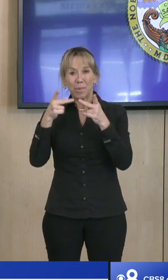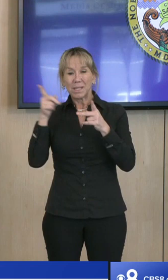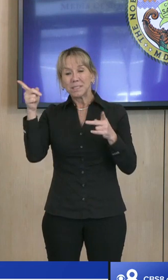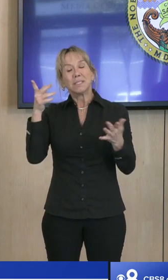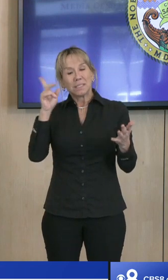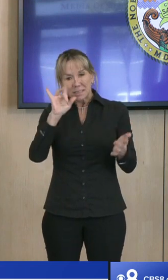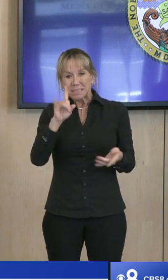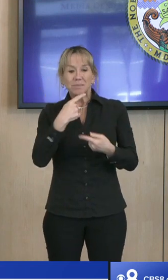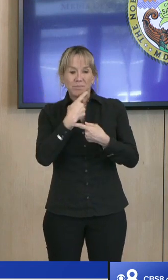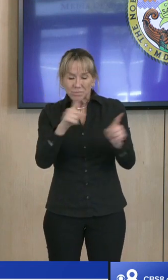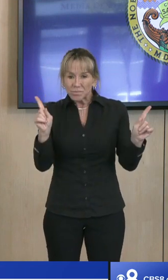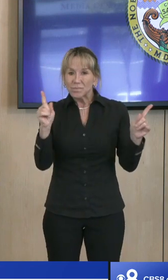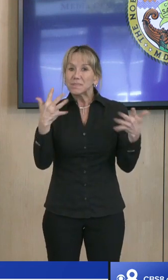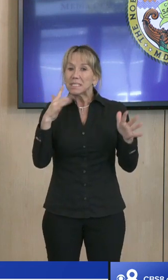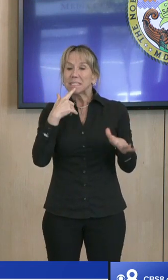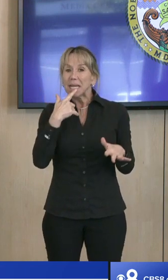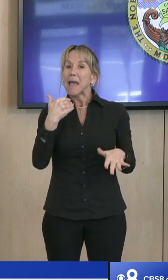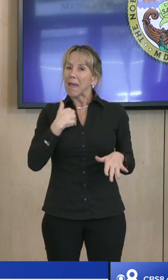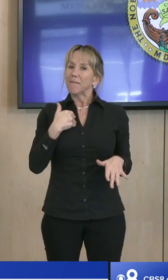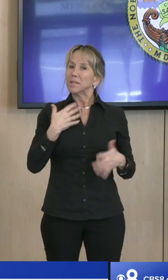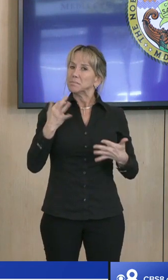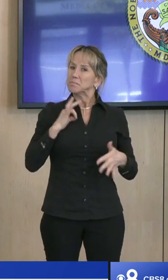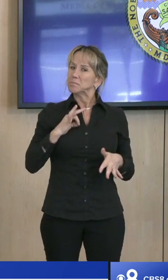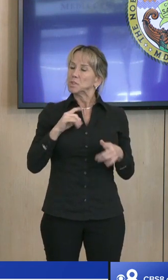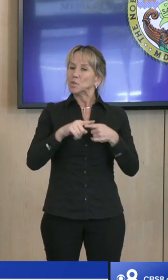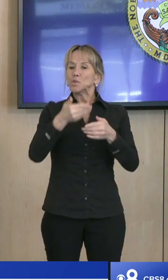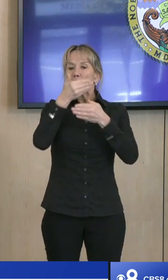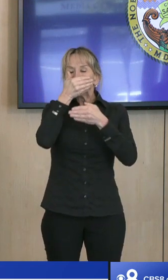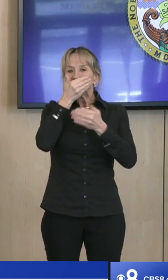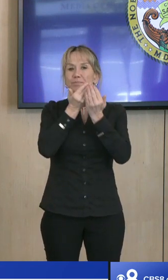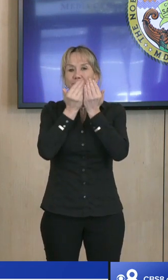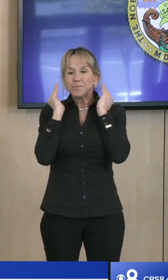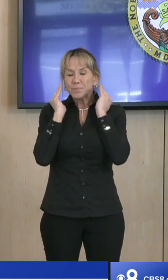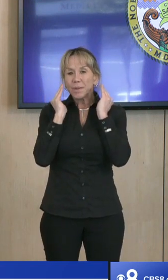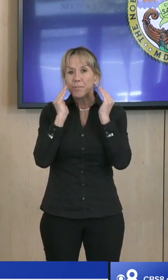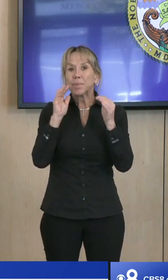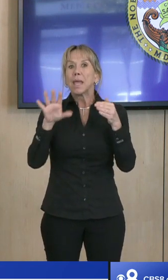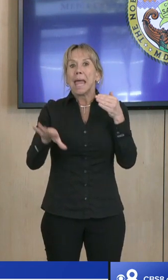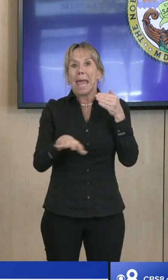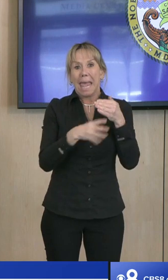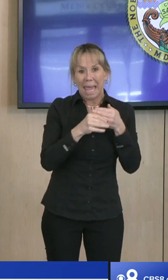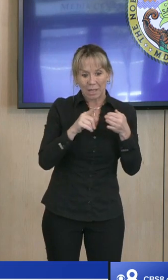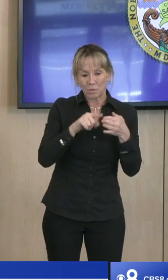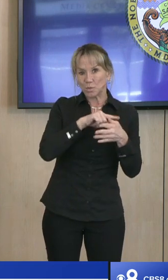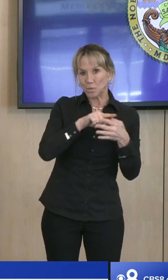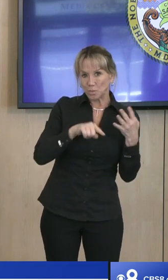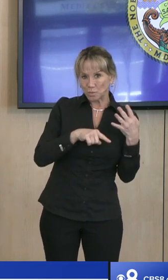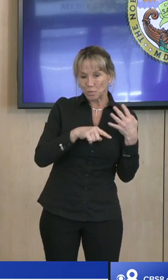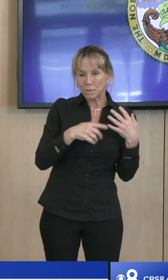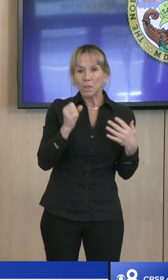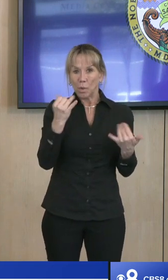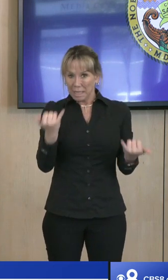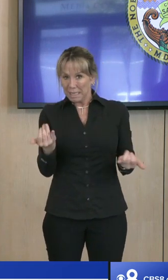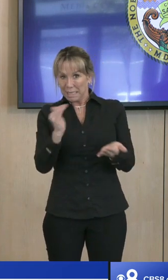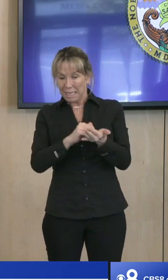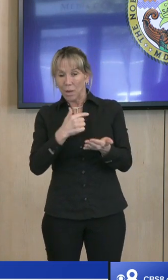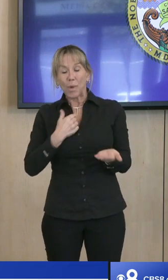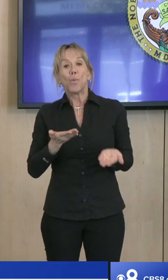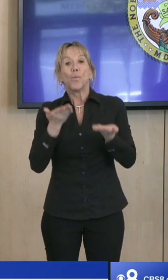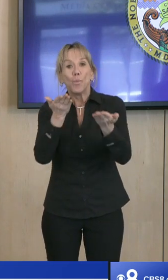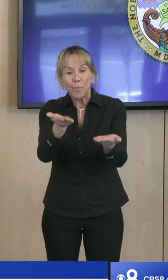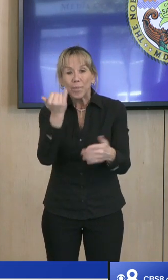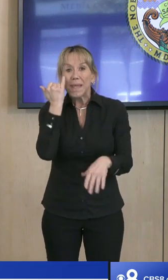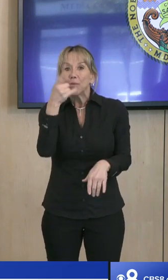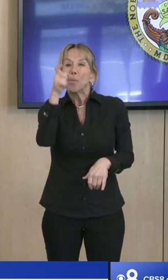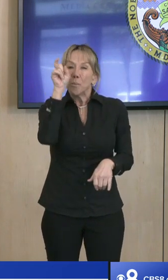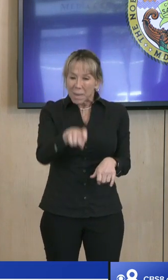benefit and a value to face coverings in addition to all of the measures we should do. So to reiterate, we are recommending to the public, if you leave your home for